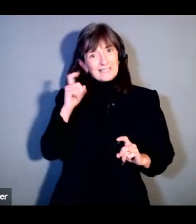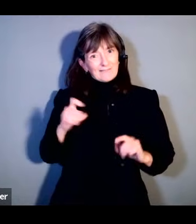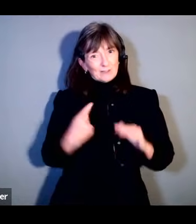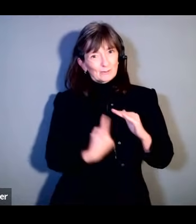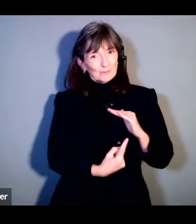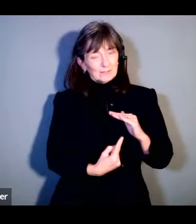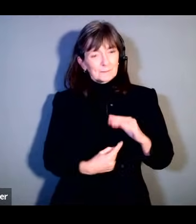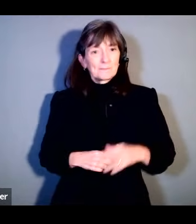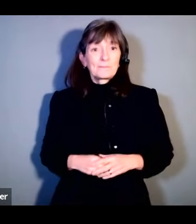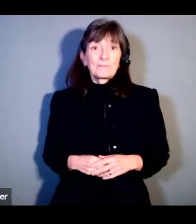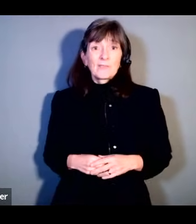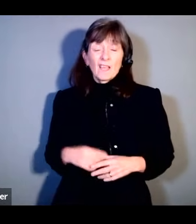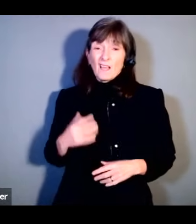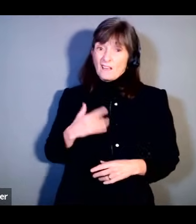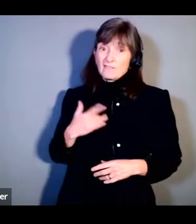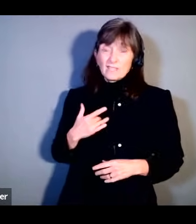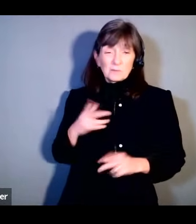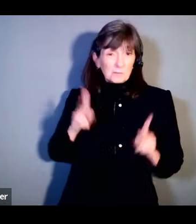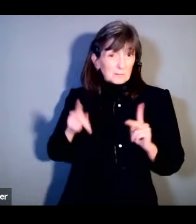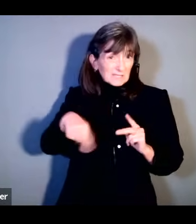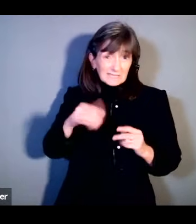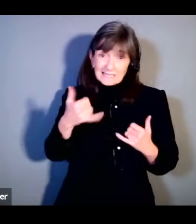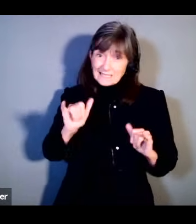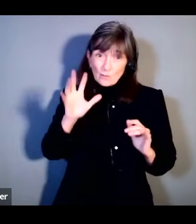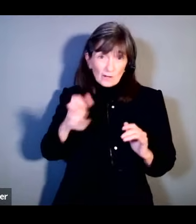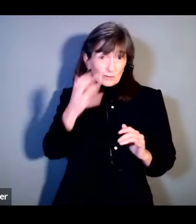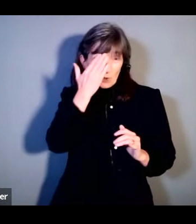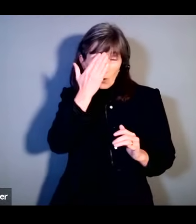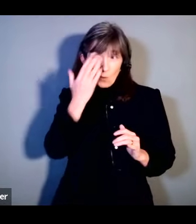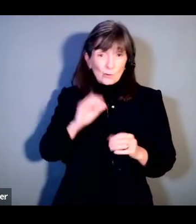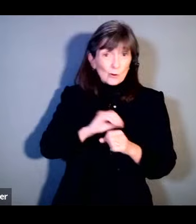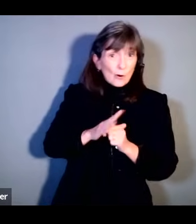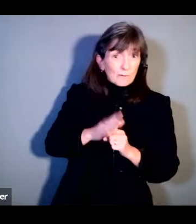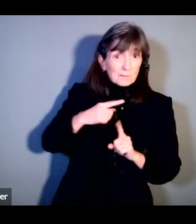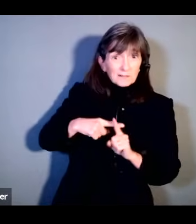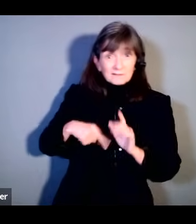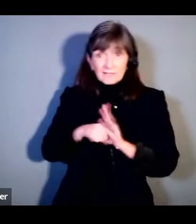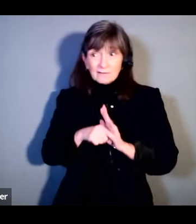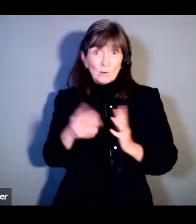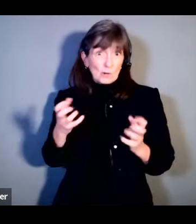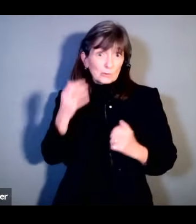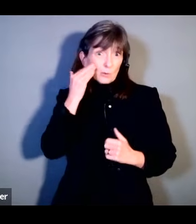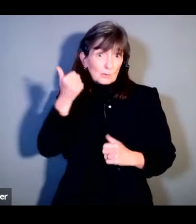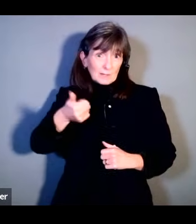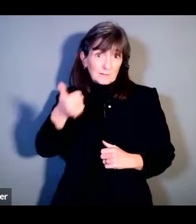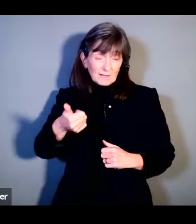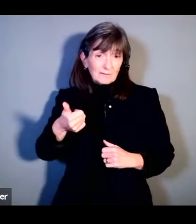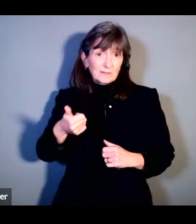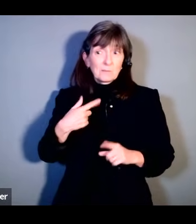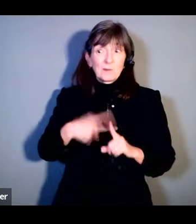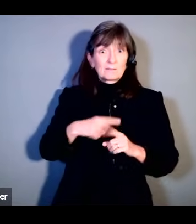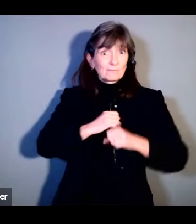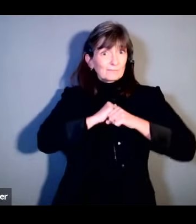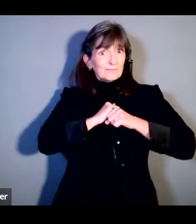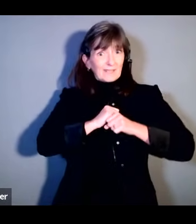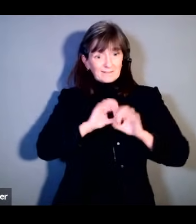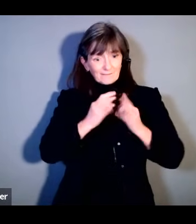if they have COVID, and I hope that they'll want to do that to not only know for themselves, but to be able to protect the people around